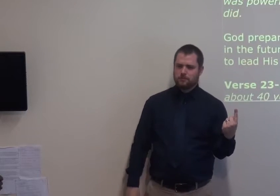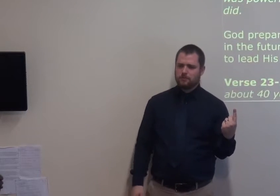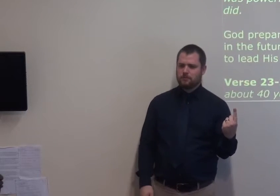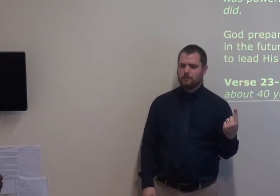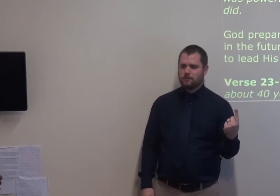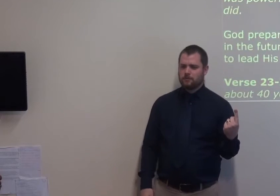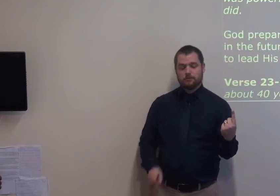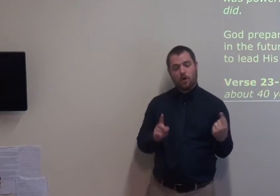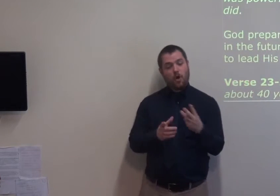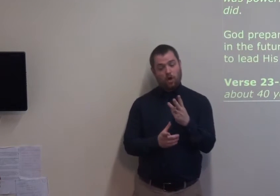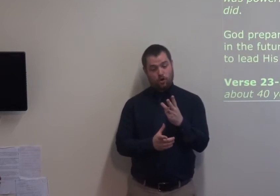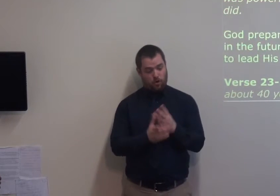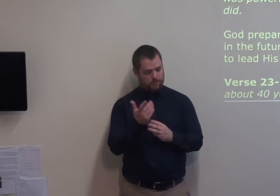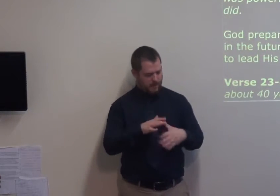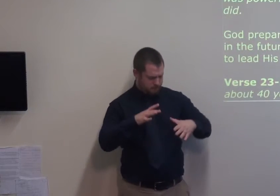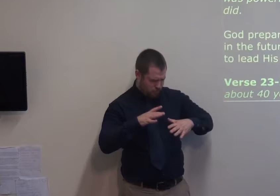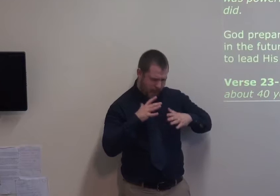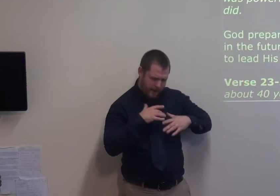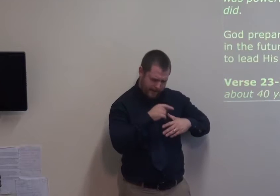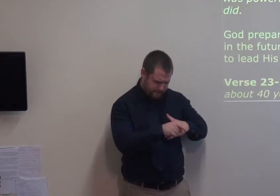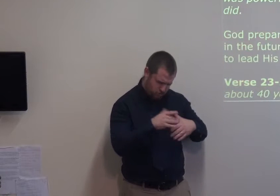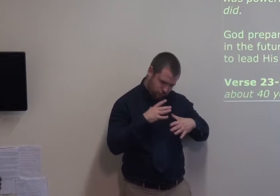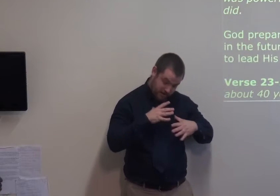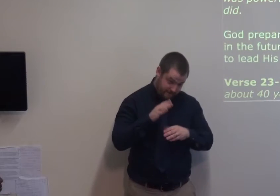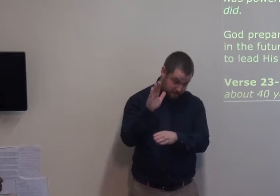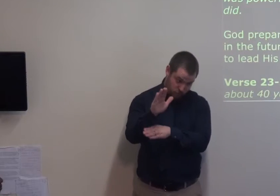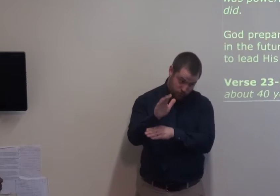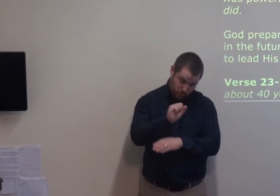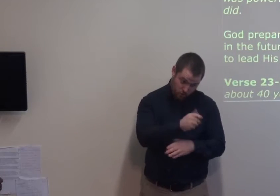God prepared Moses for his work in the future.